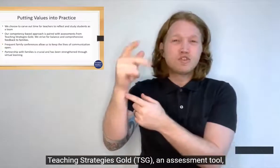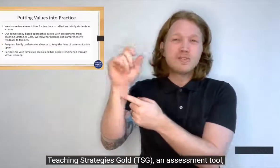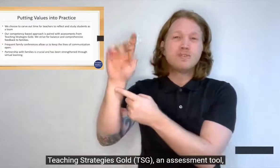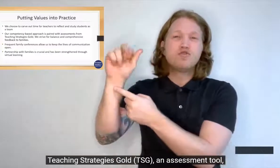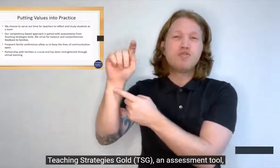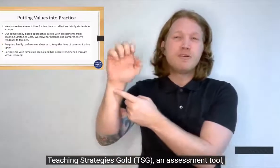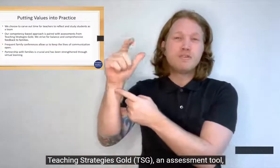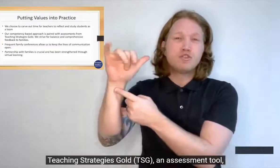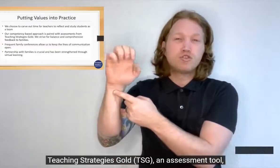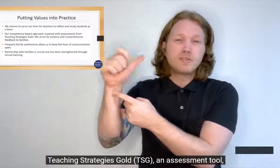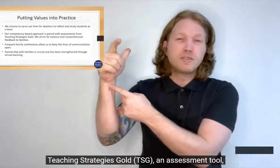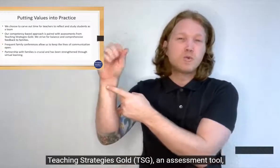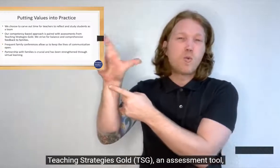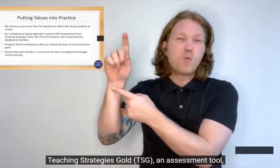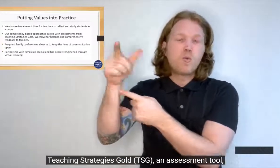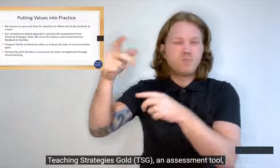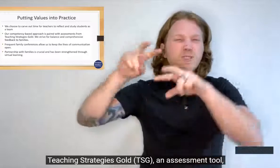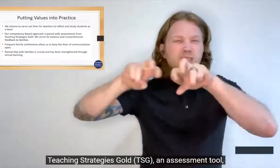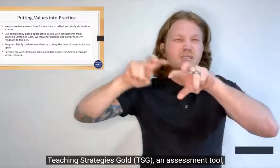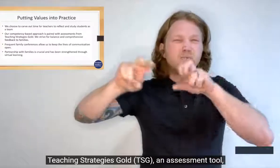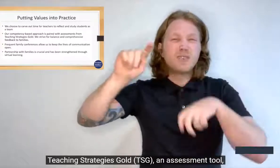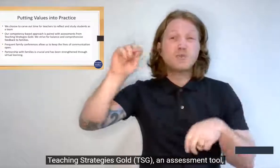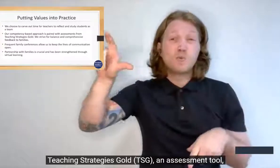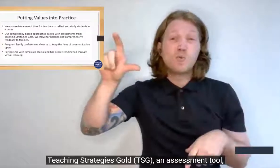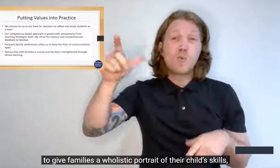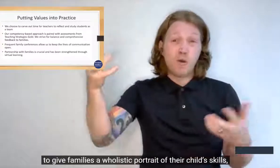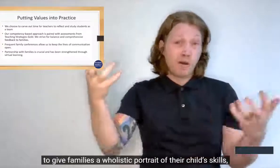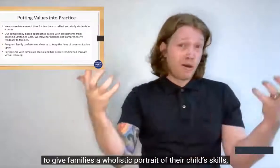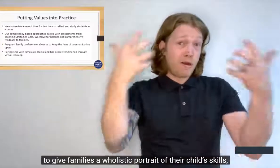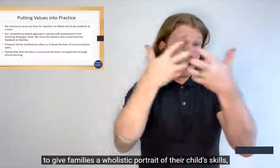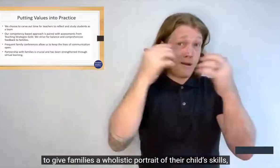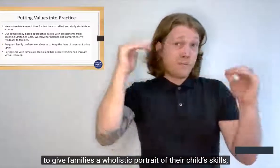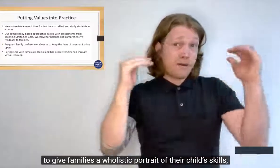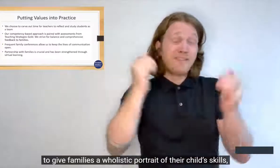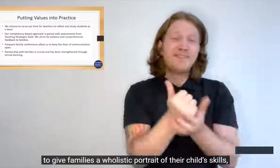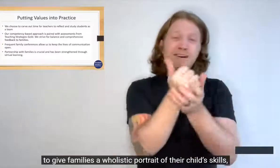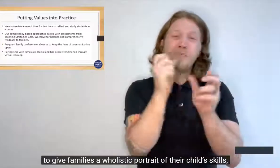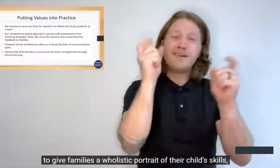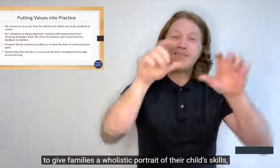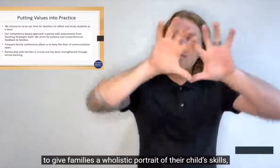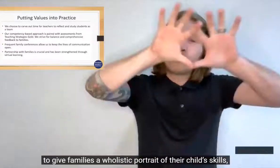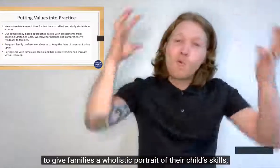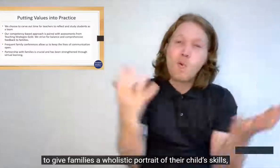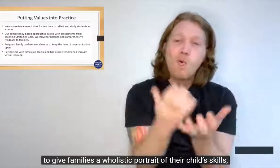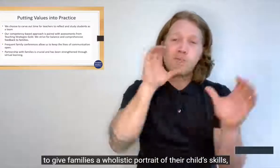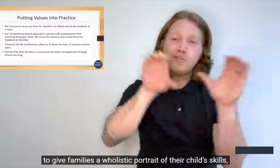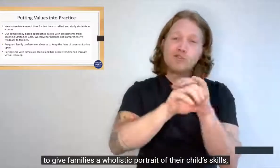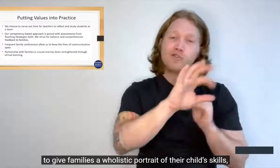strategies gold, or TSG, which is an assessment tool. And that gave families a holistic portrait of